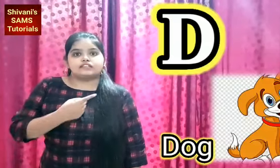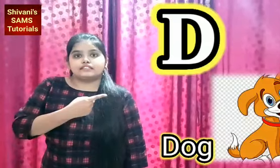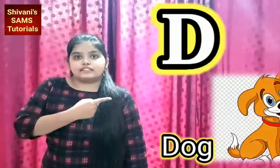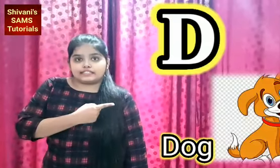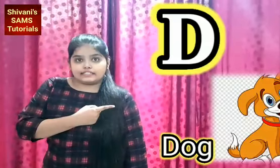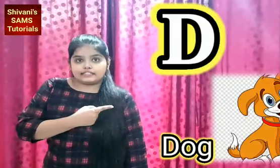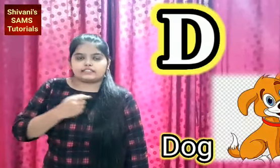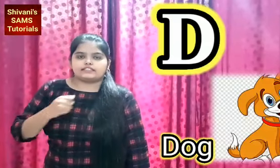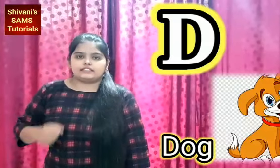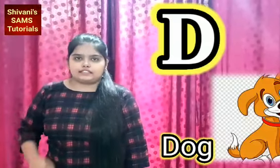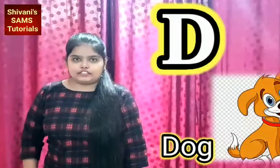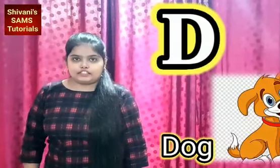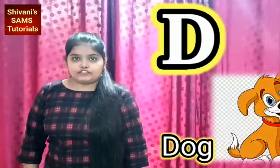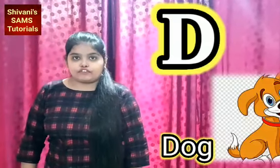D for